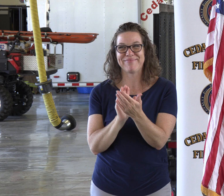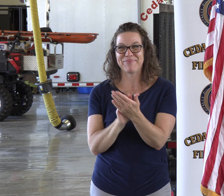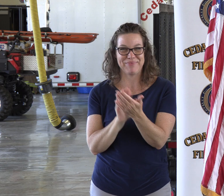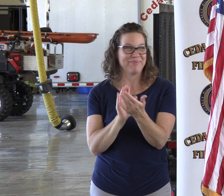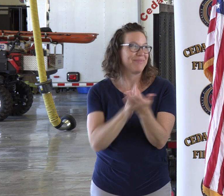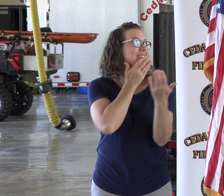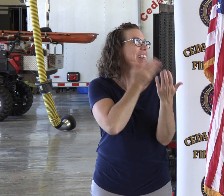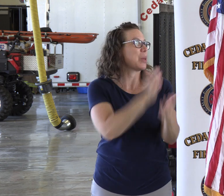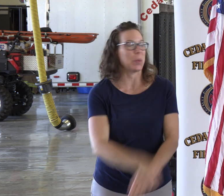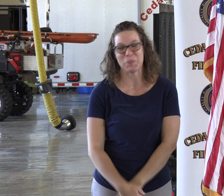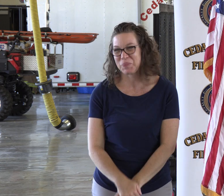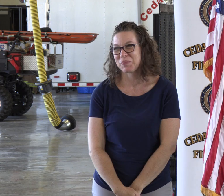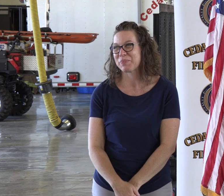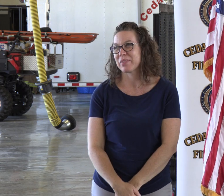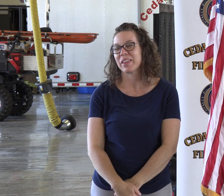Thank you.